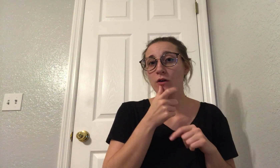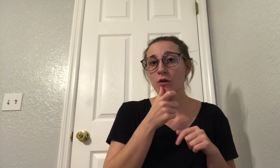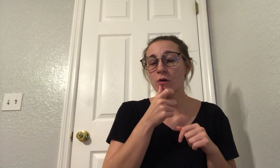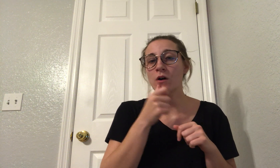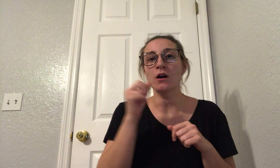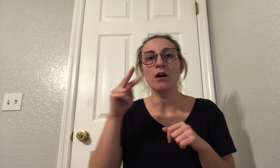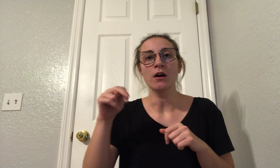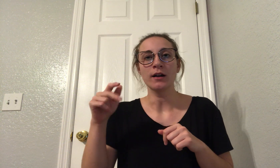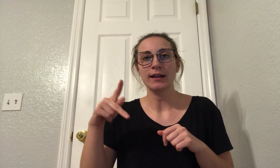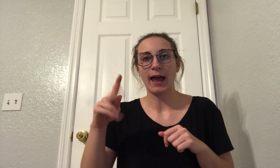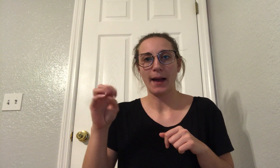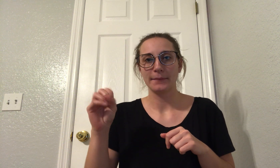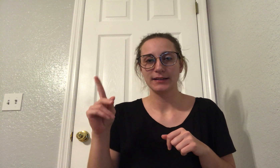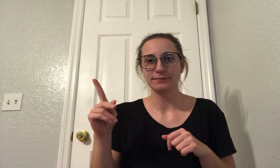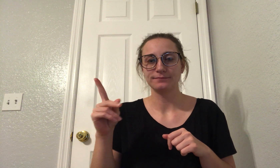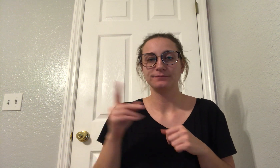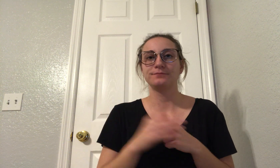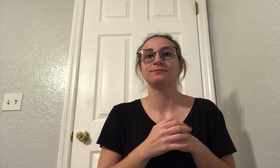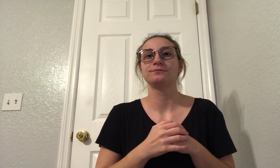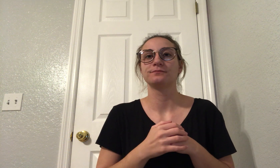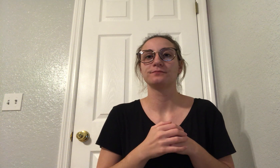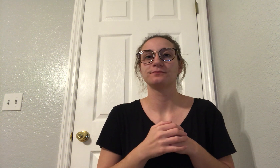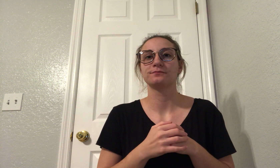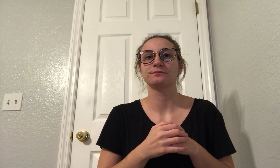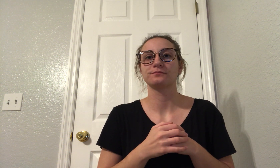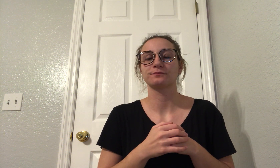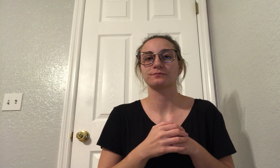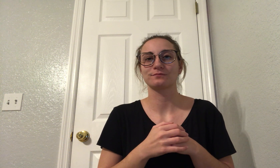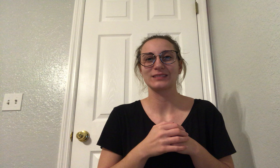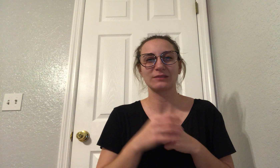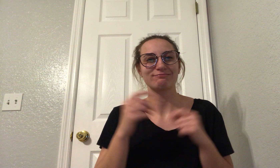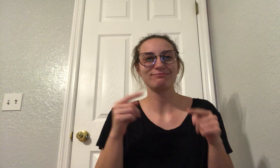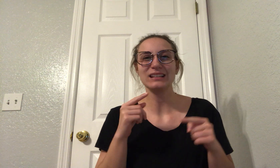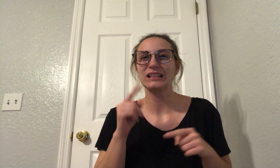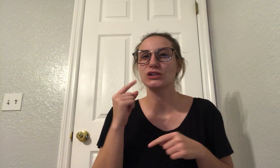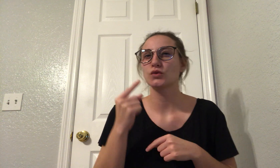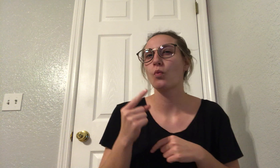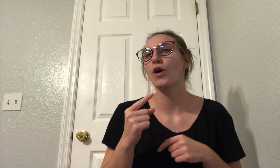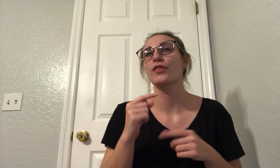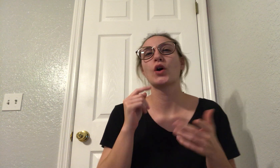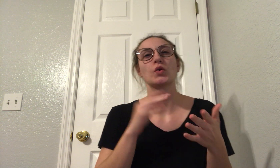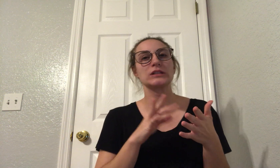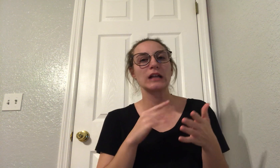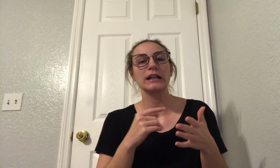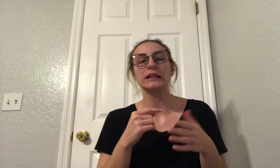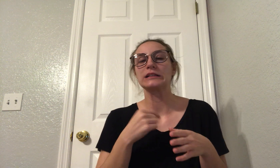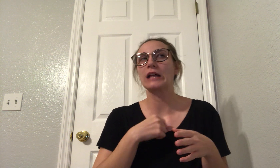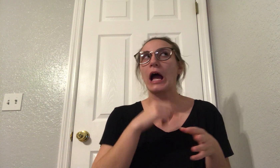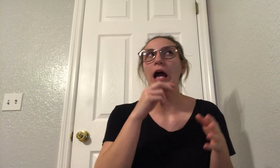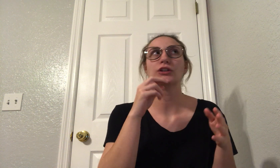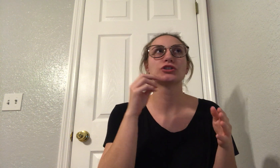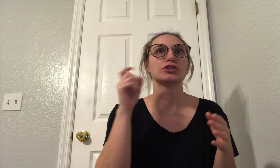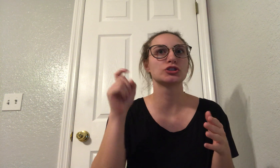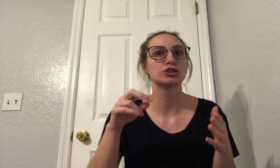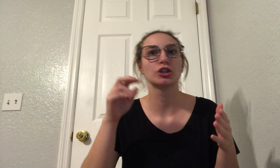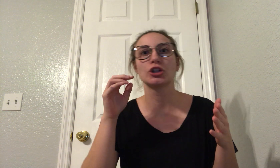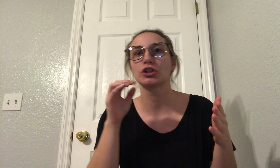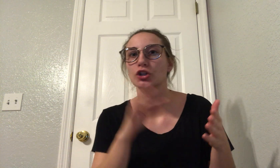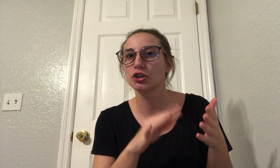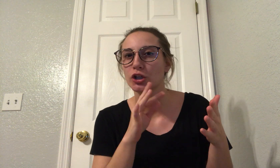cardiovascular event compared with a non-napping subject. Now, this is one of those studies, I should go deeper into, and we can look at it. Here's the bottom line. The